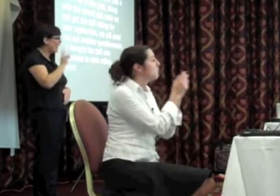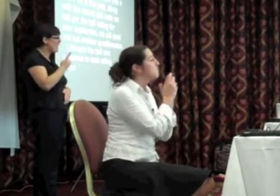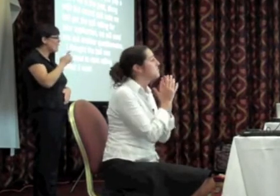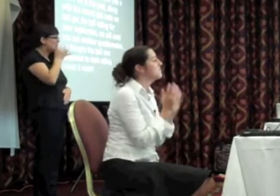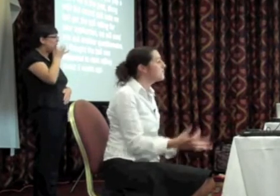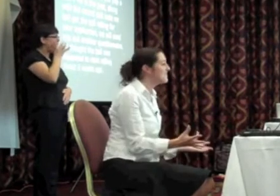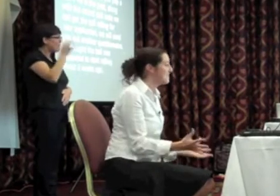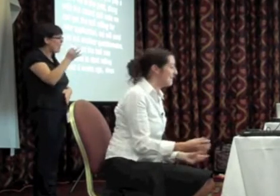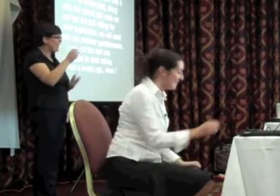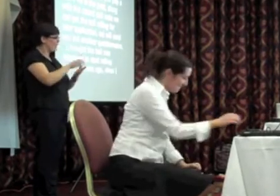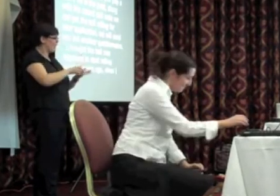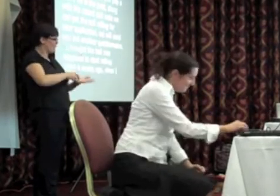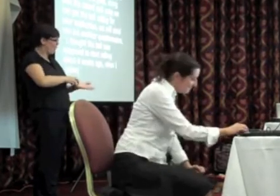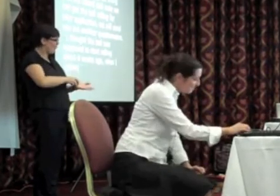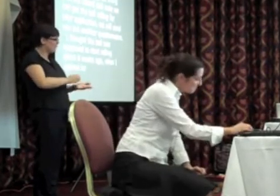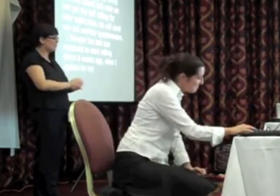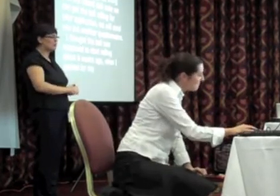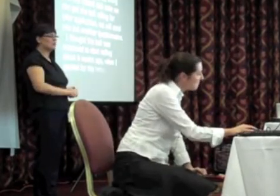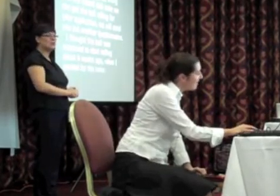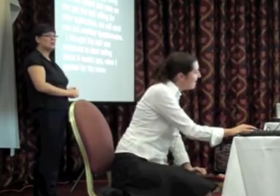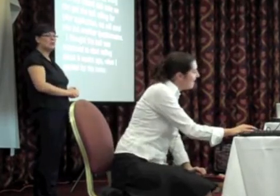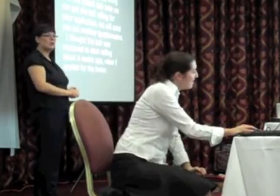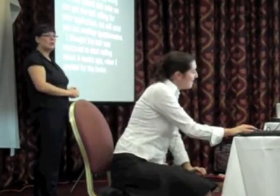for the forms originally.